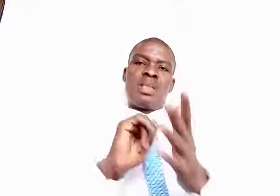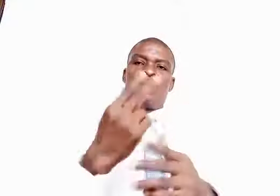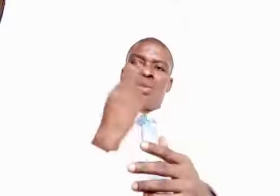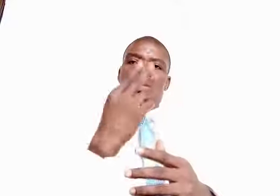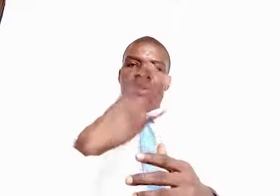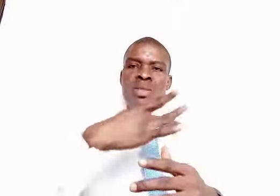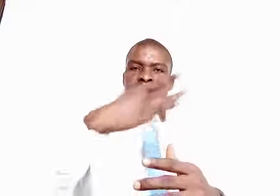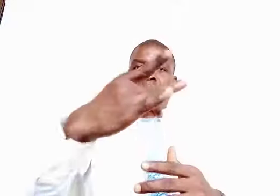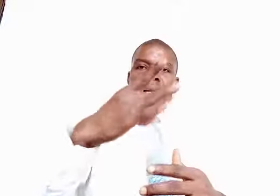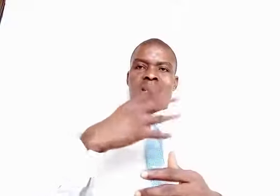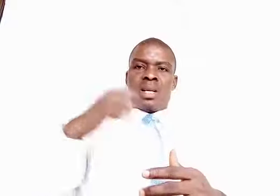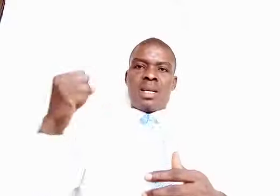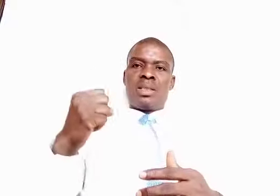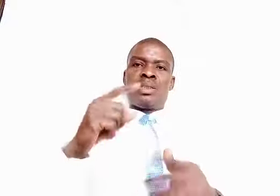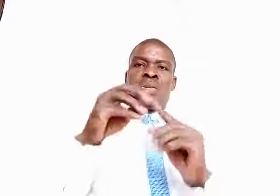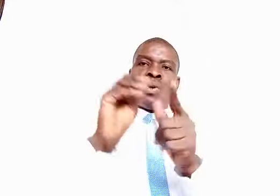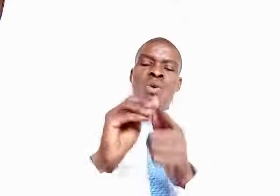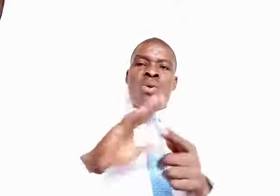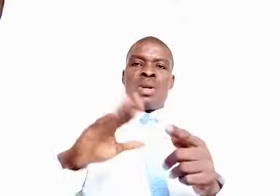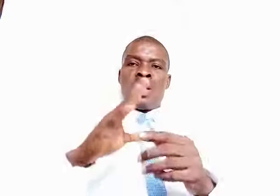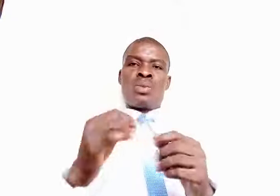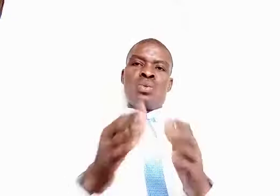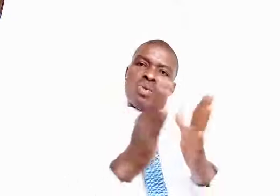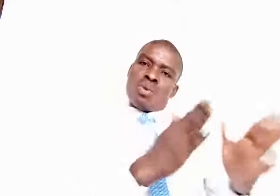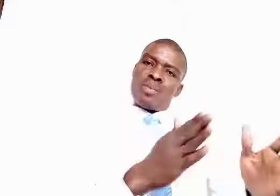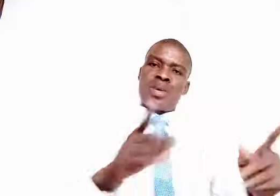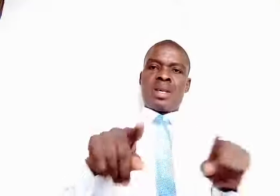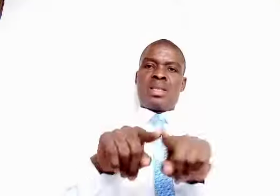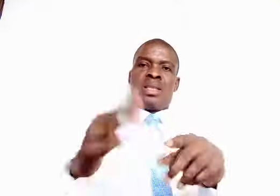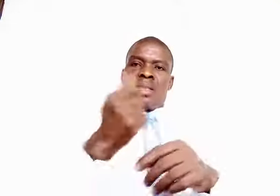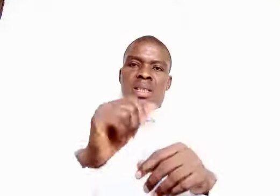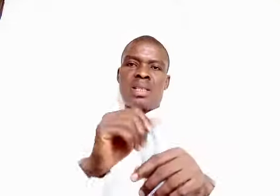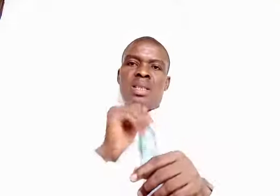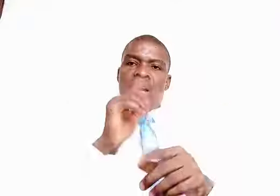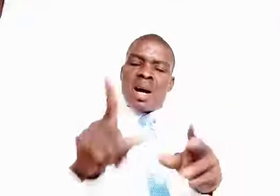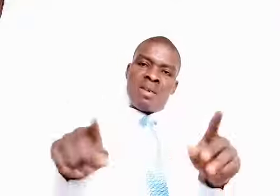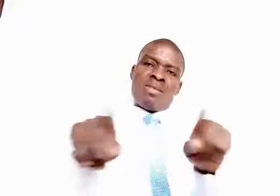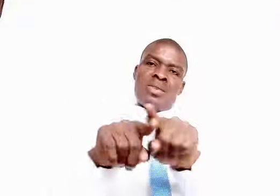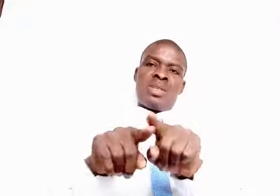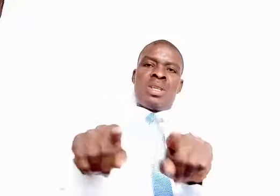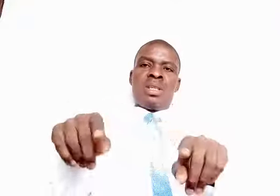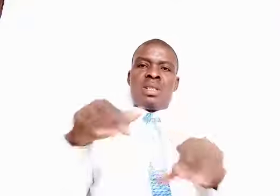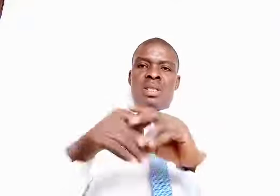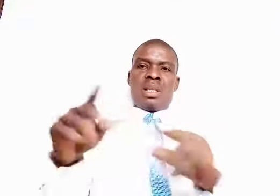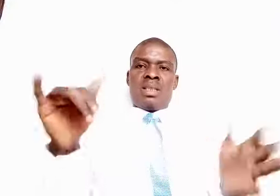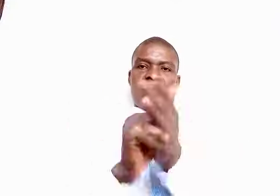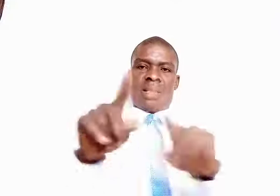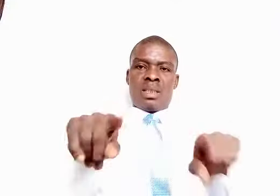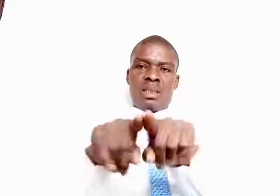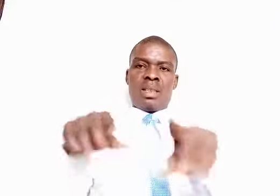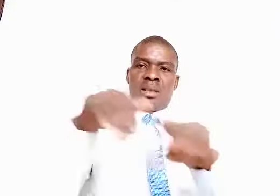as, or like to compare things that seem to have little or nothing in common. In literal